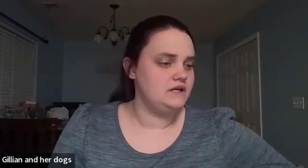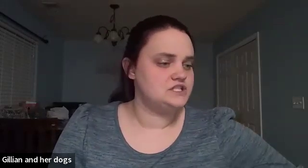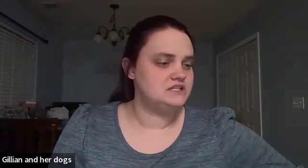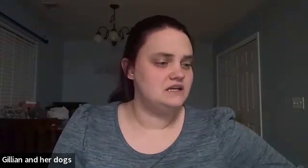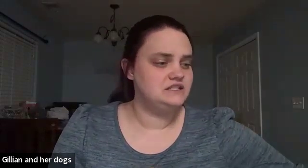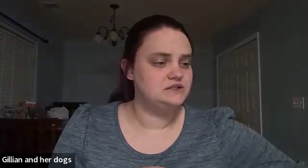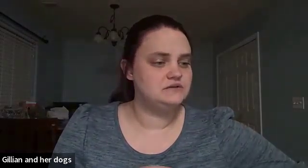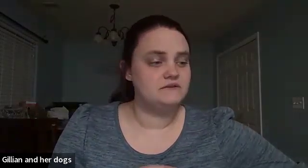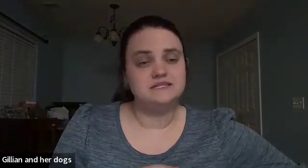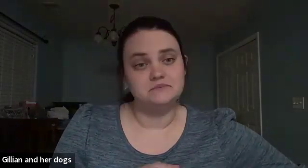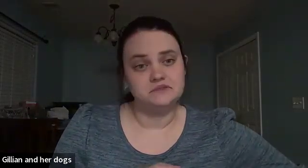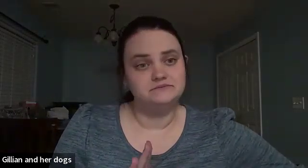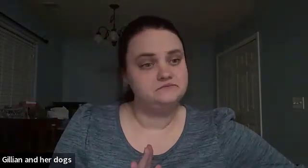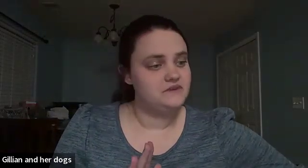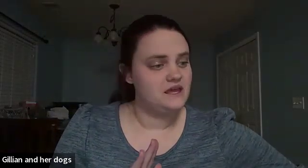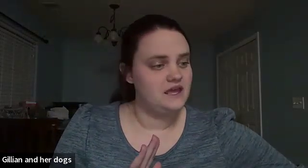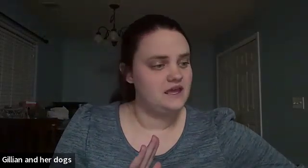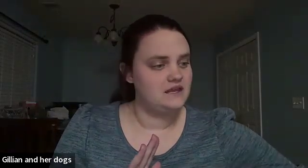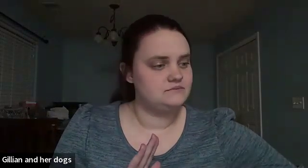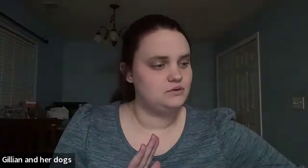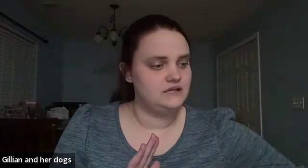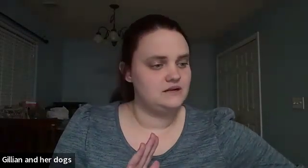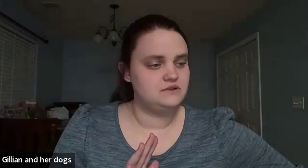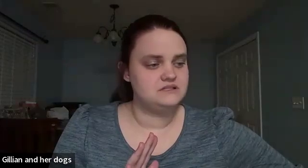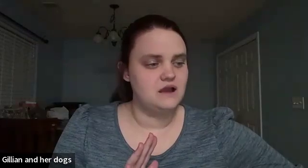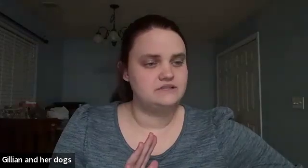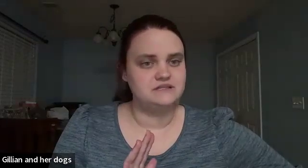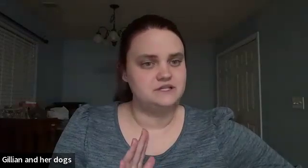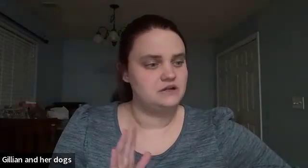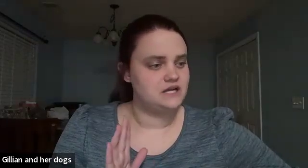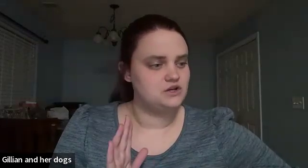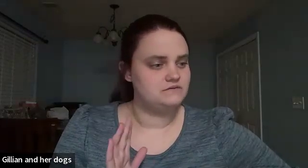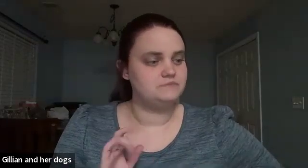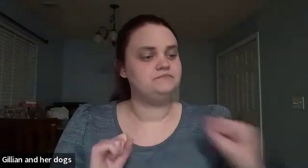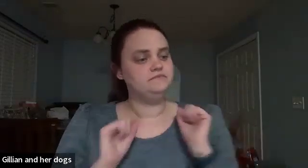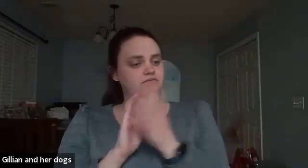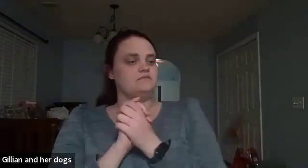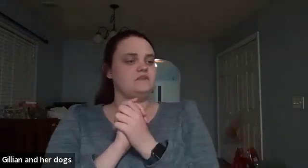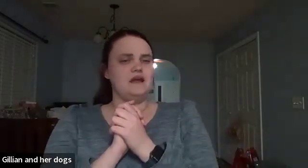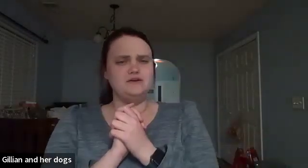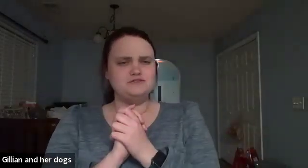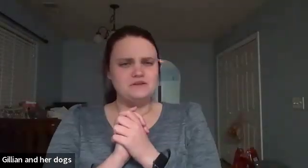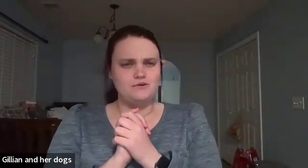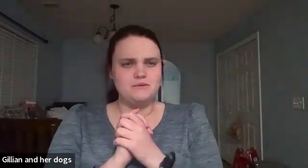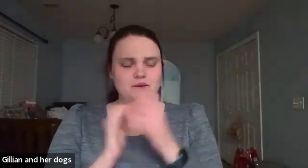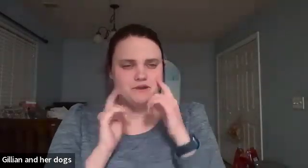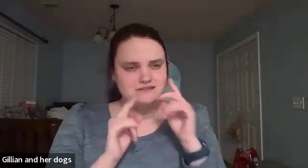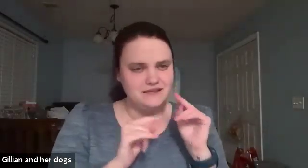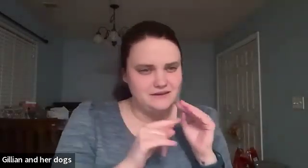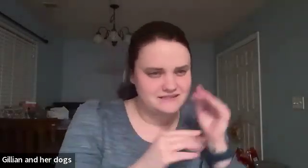we just kind of they're very simple. And I'm pulling it up because I always like to make sure I catch all of them. I know there's only 4, but my brain's like, because